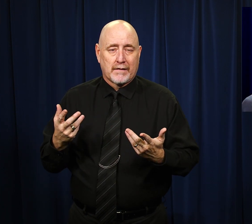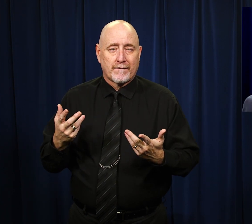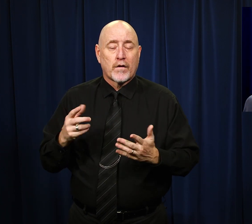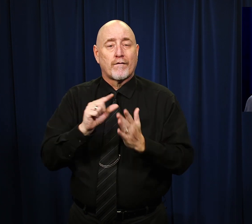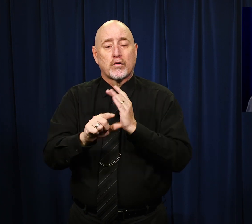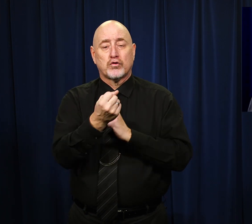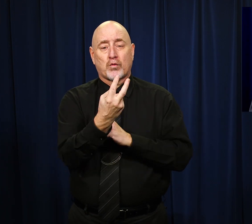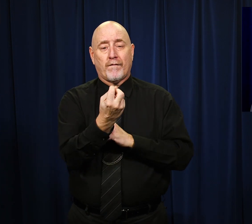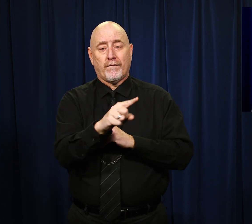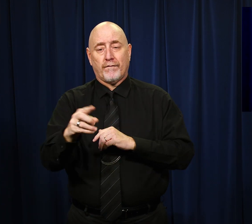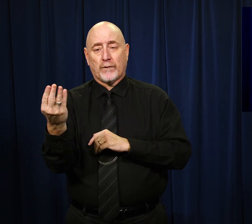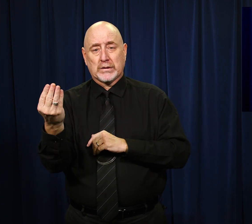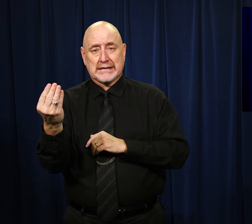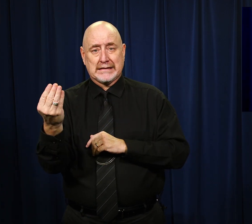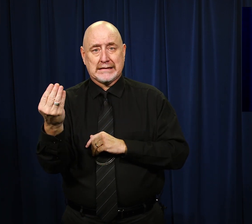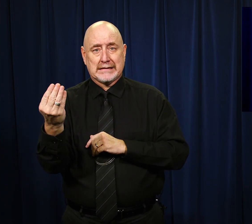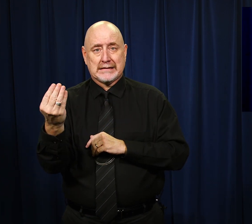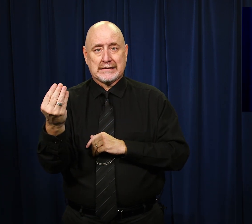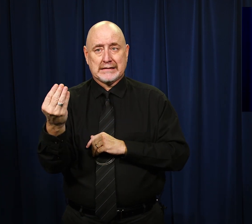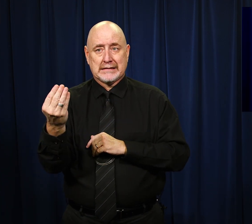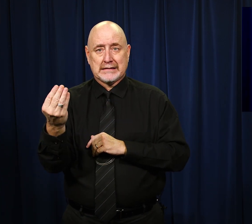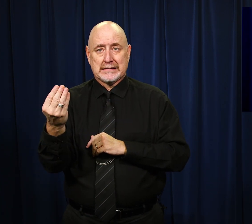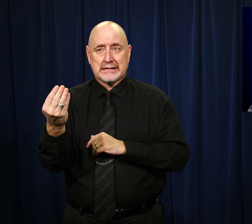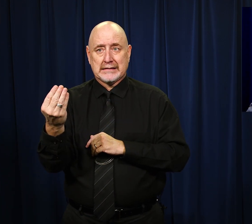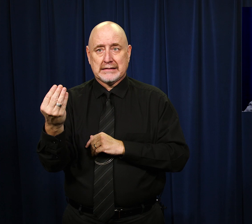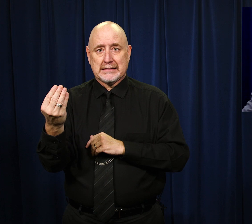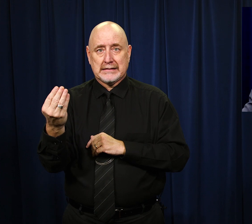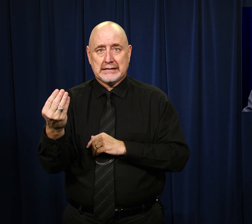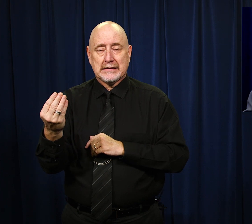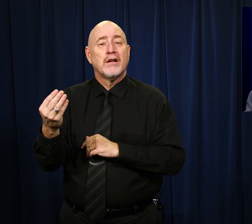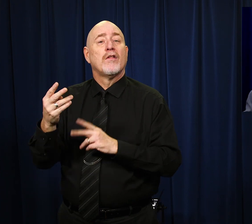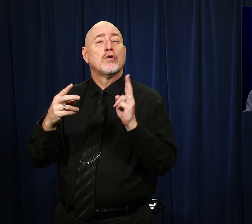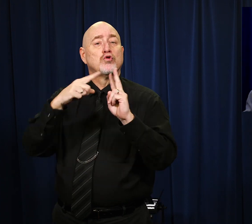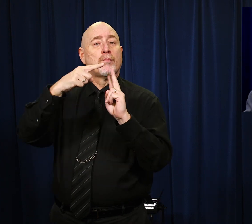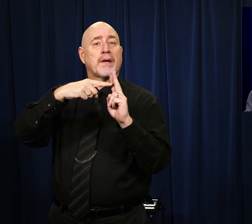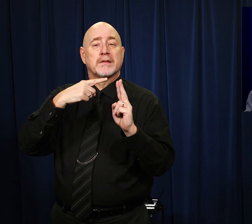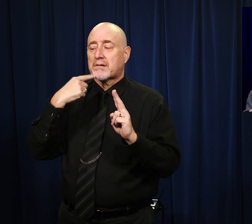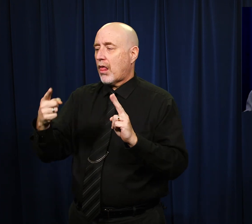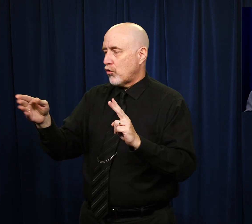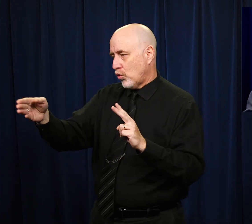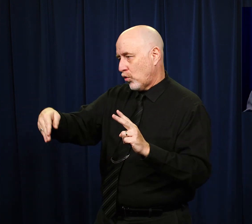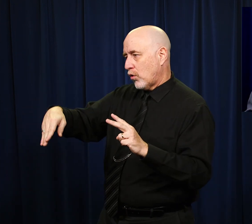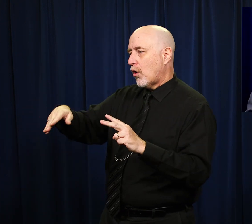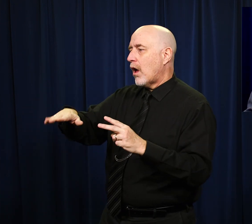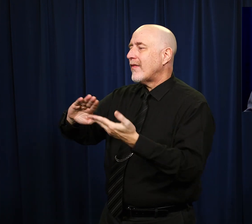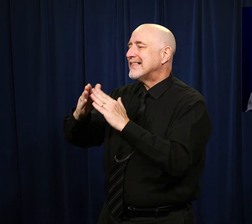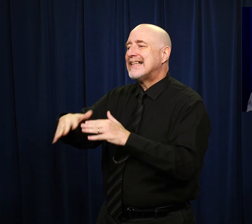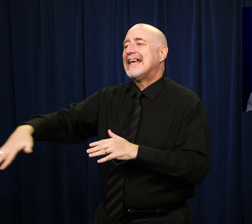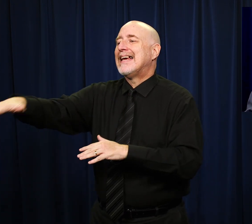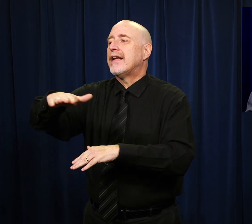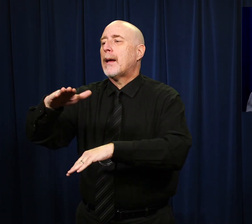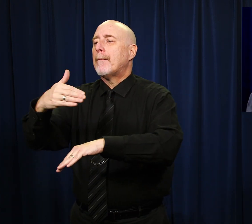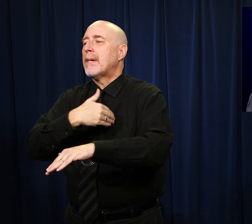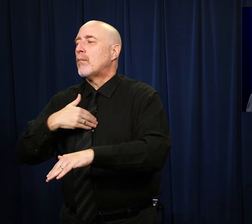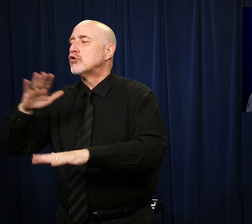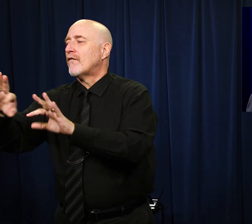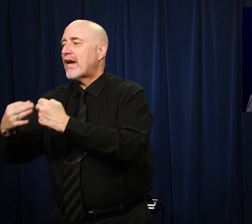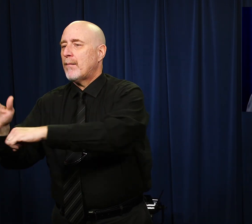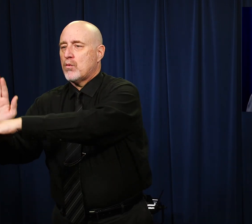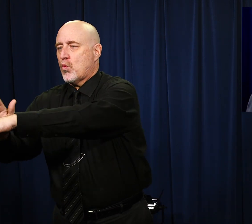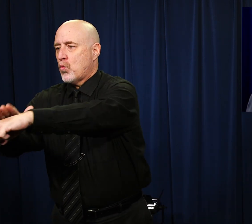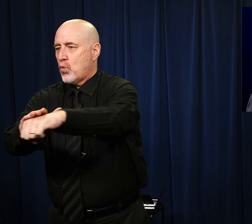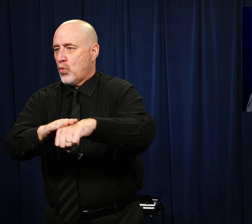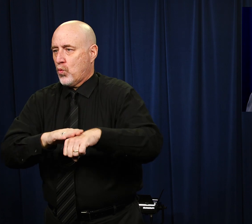In verses 12 to 14, they say, now go out into the city and warn all of the members of your